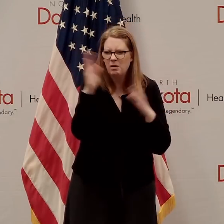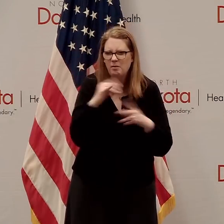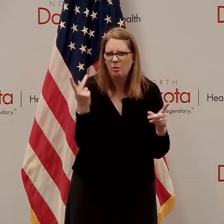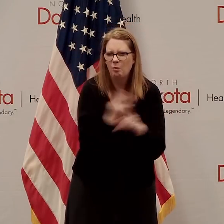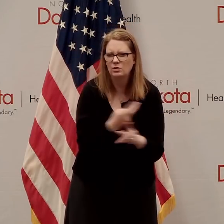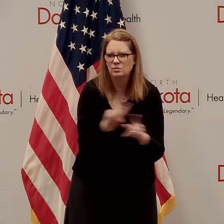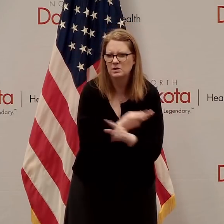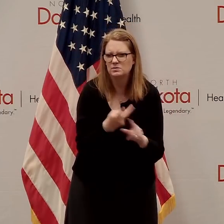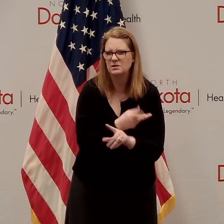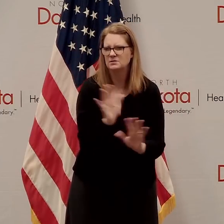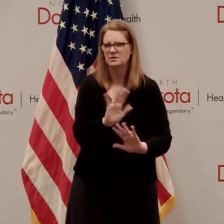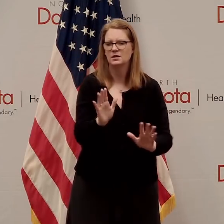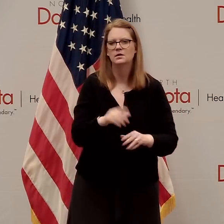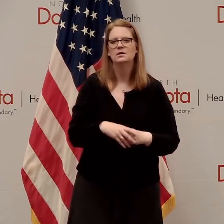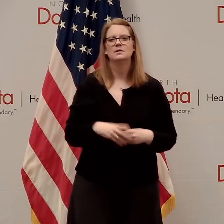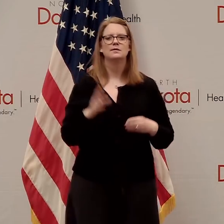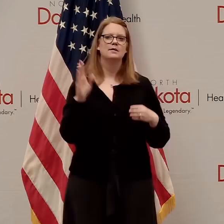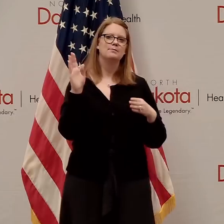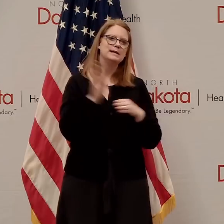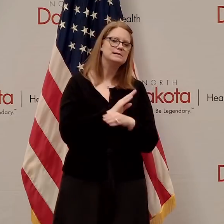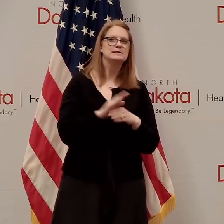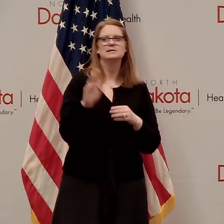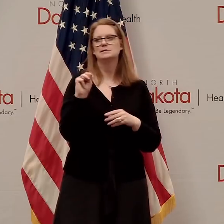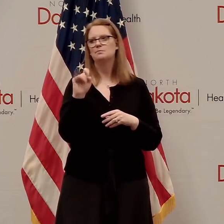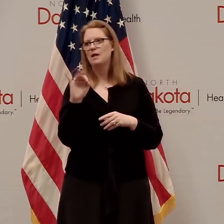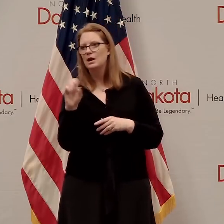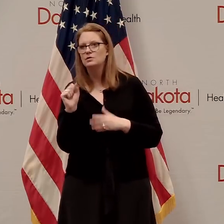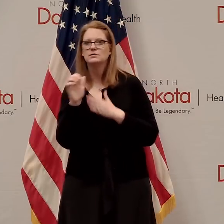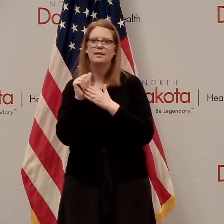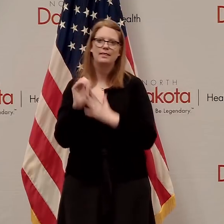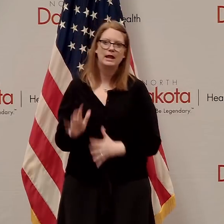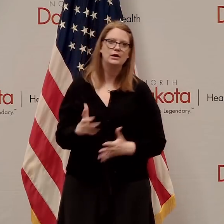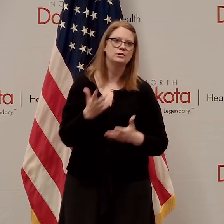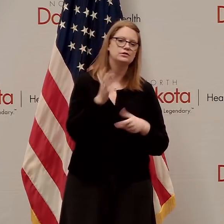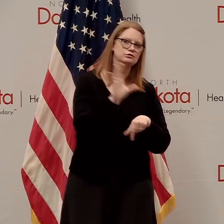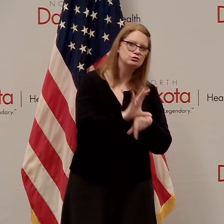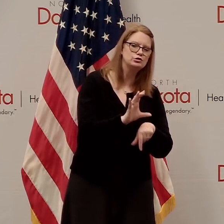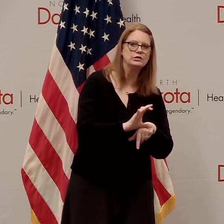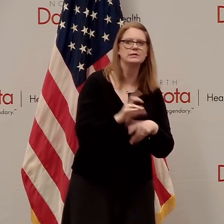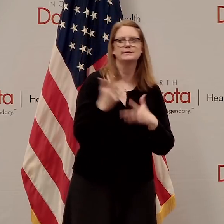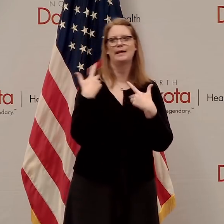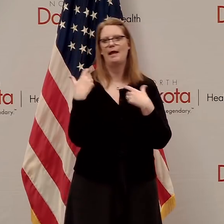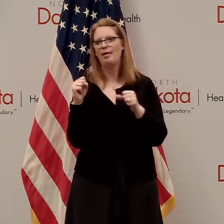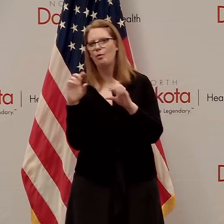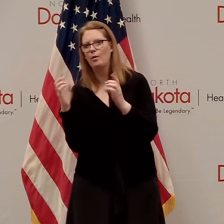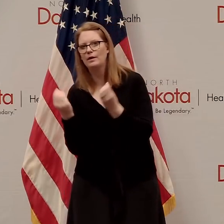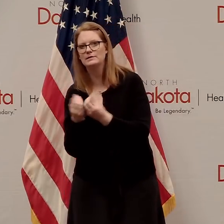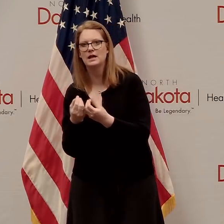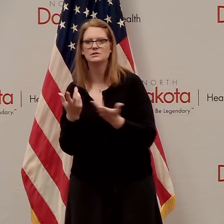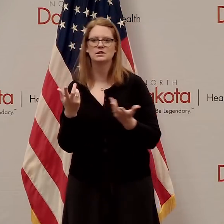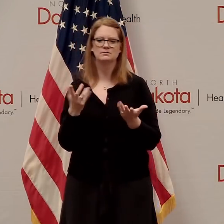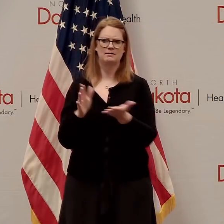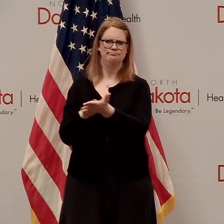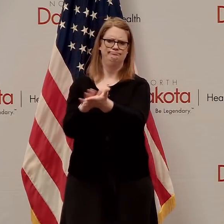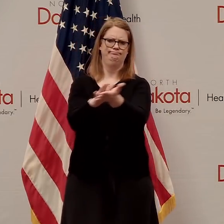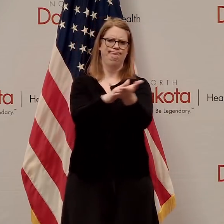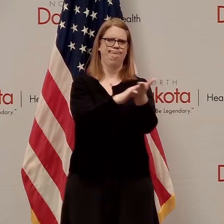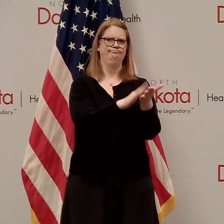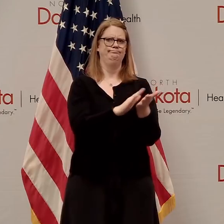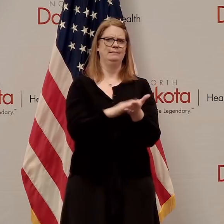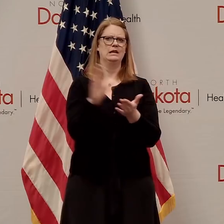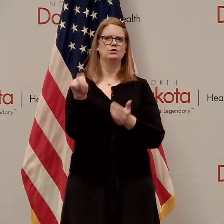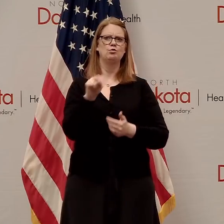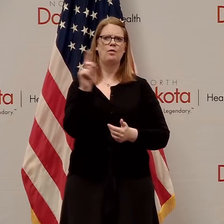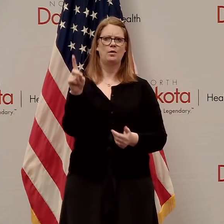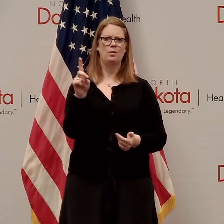collectively, individuals, businesses, mayors, leaders, faith leaders, health organizations. I mean, kudos to North Dakota. We have done